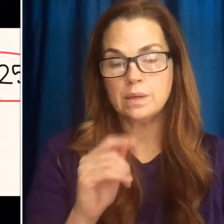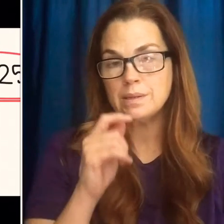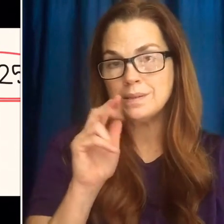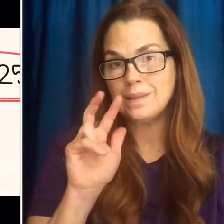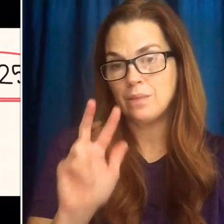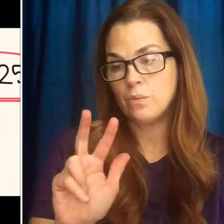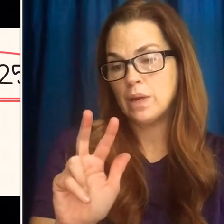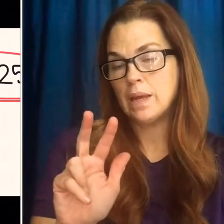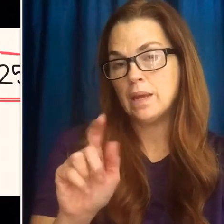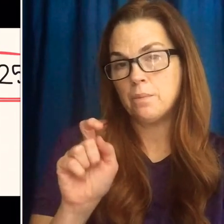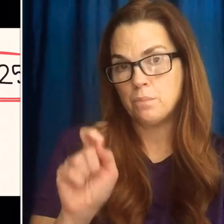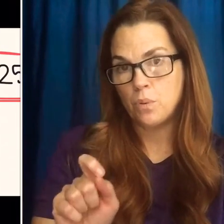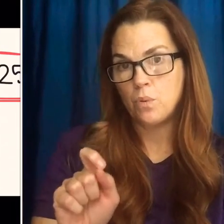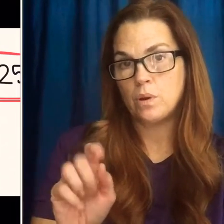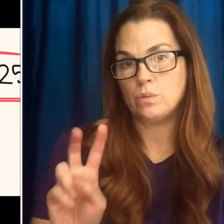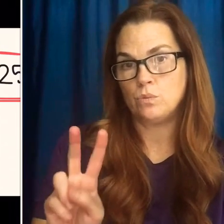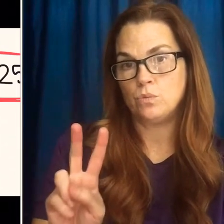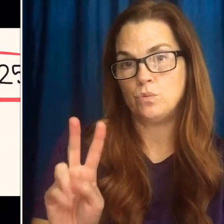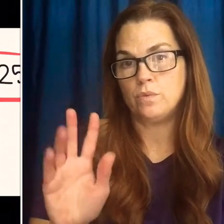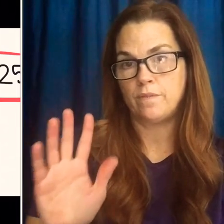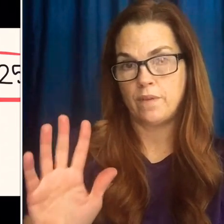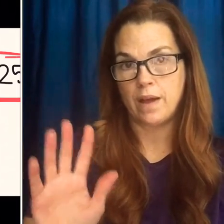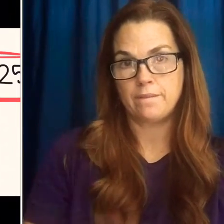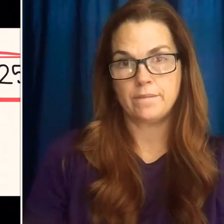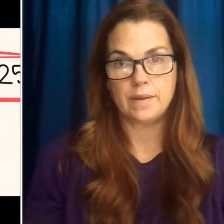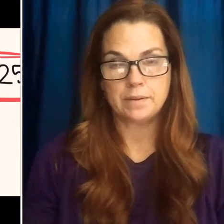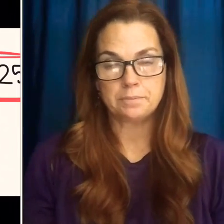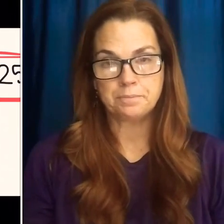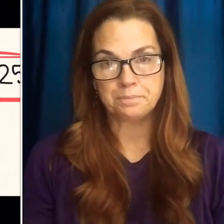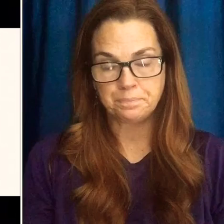3.25, or 3 25/100.